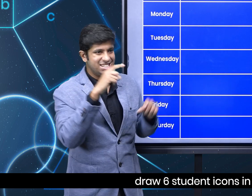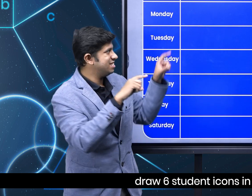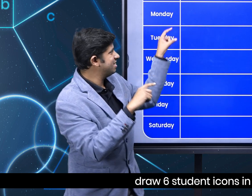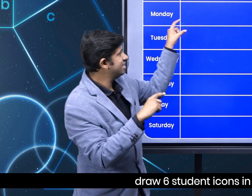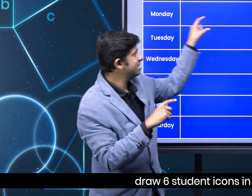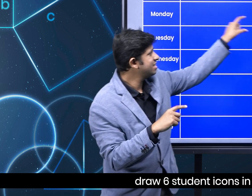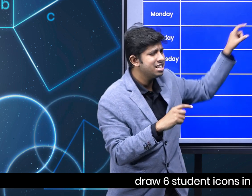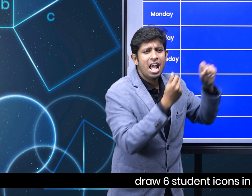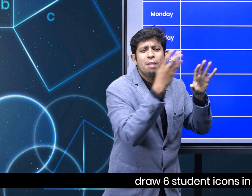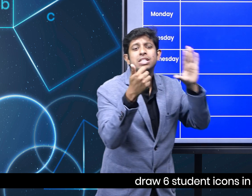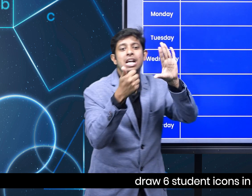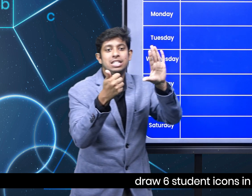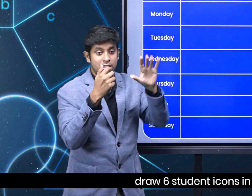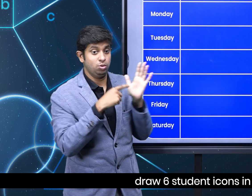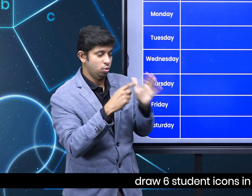Draw 6 student icons in first row.